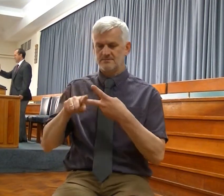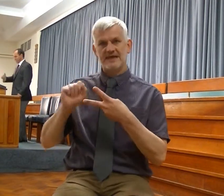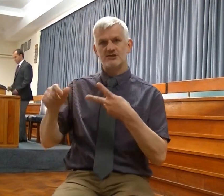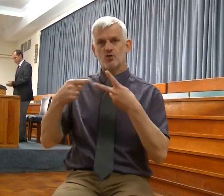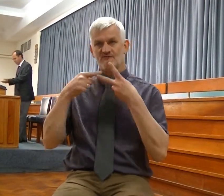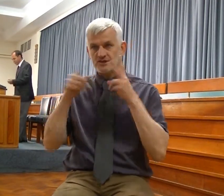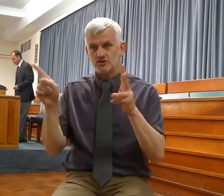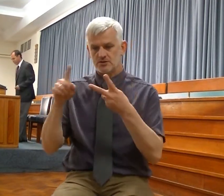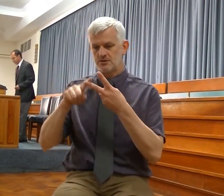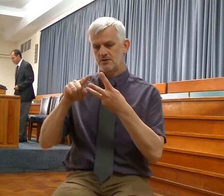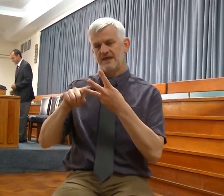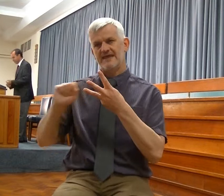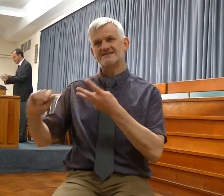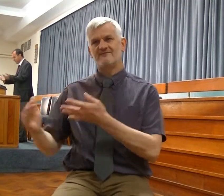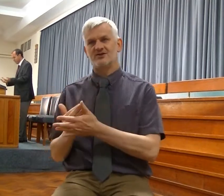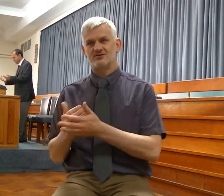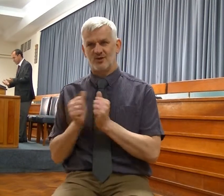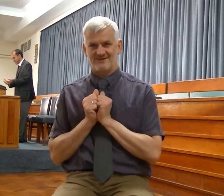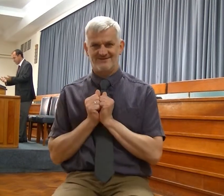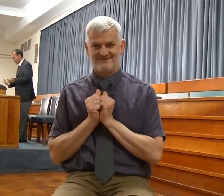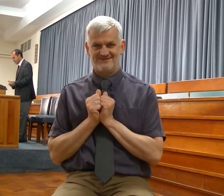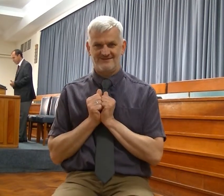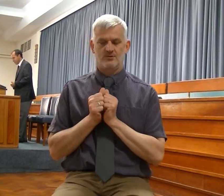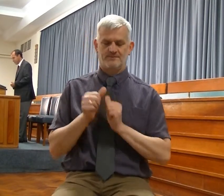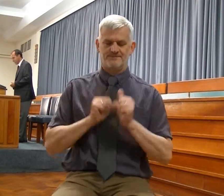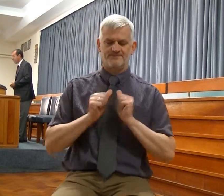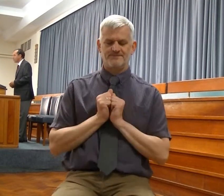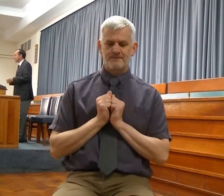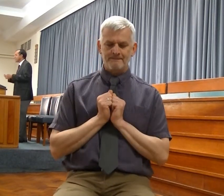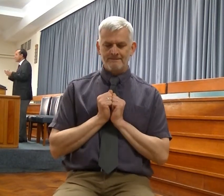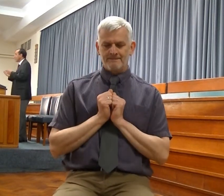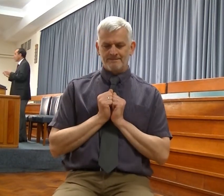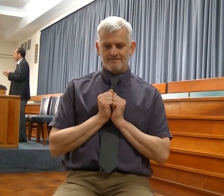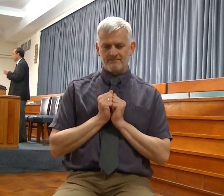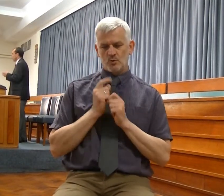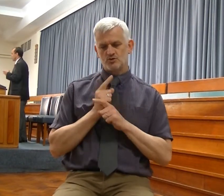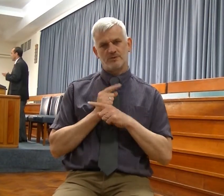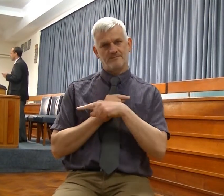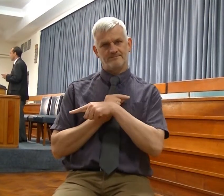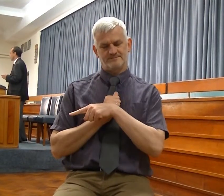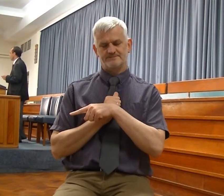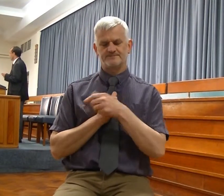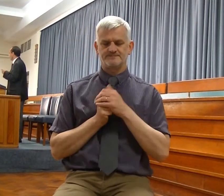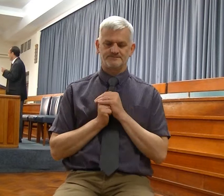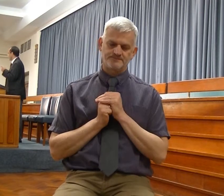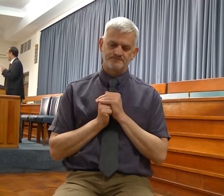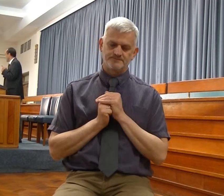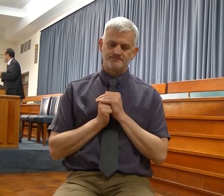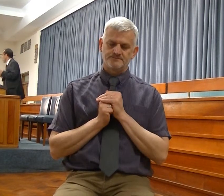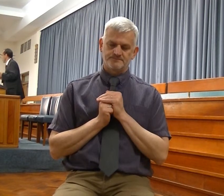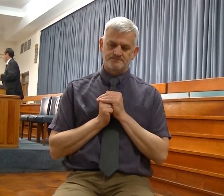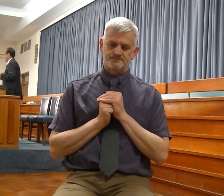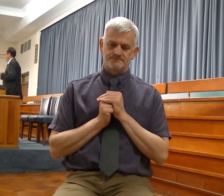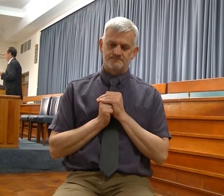then his salvation. So let's come back to him again. We said much about him already, but it's important to remind ourselves